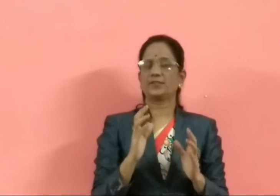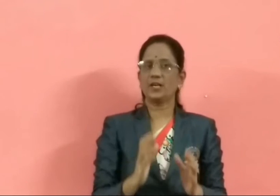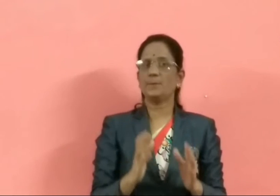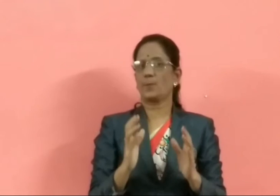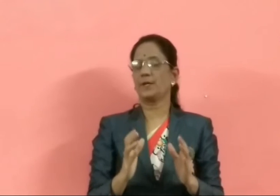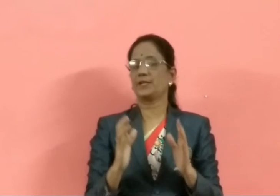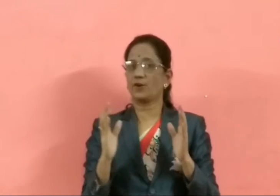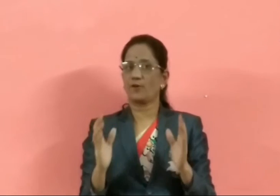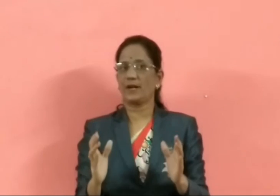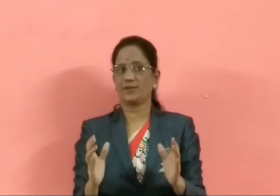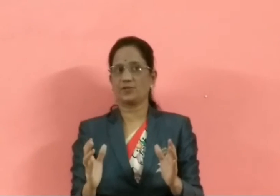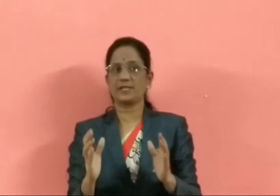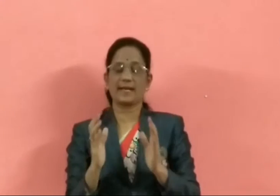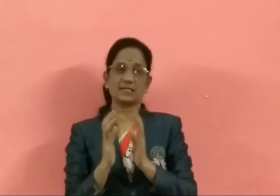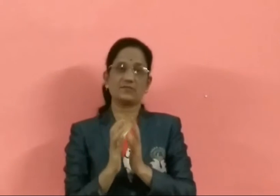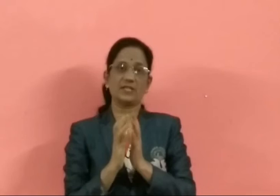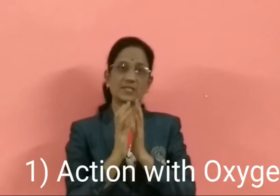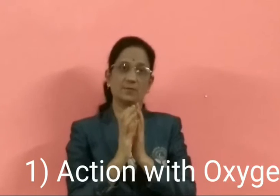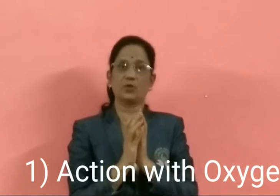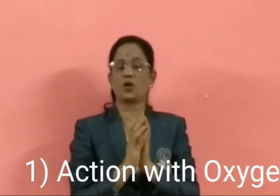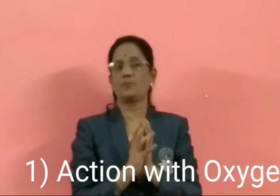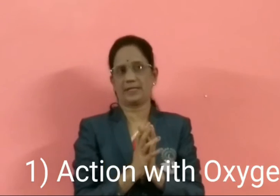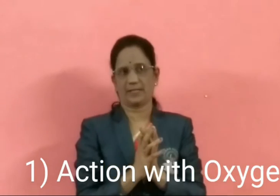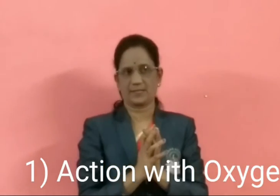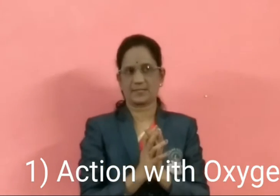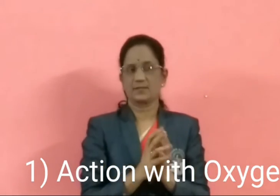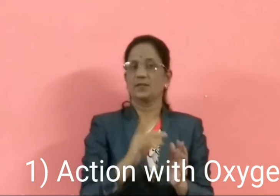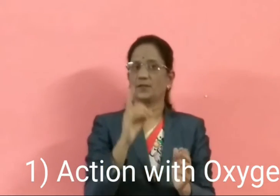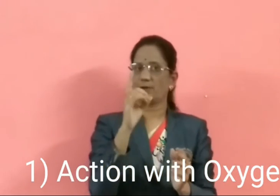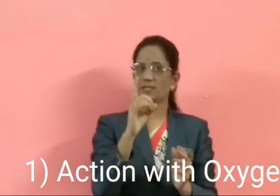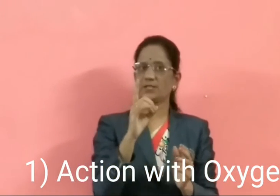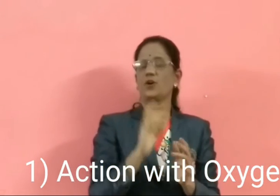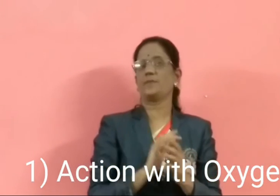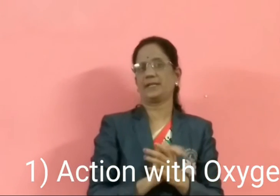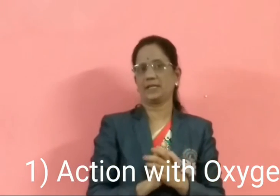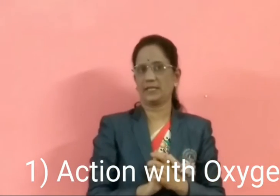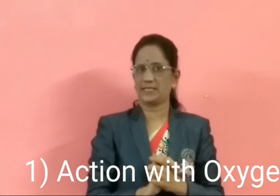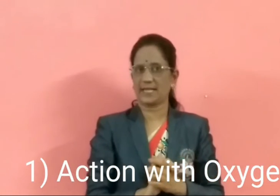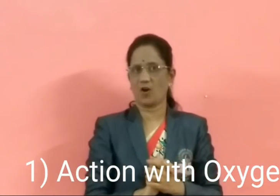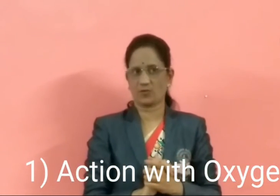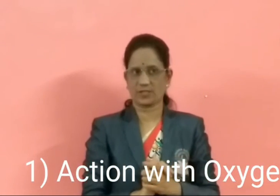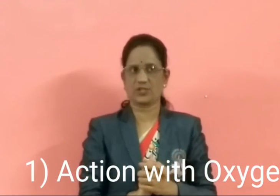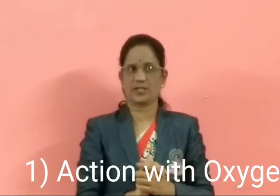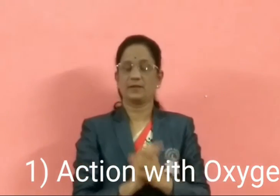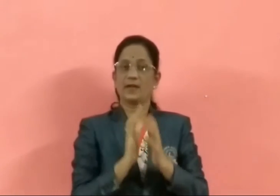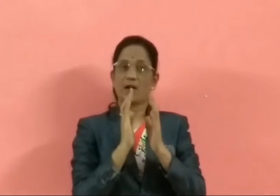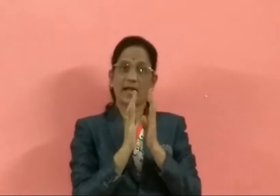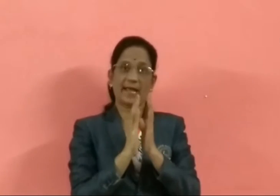third property of hydrogen gas with some non-metals. The first non-metal is oxygen. Action